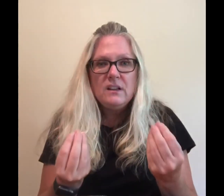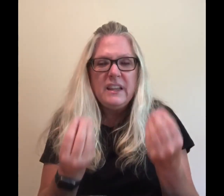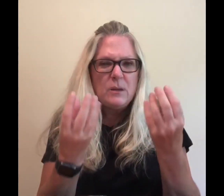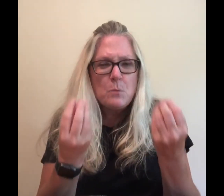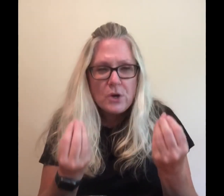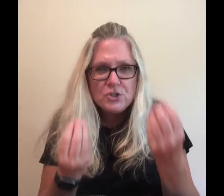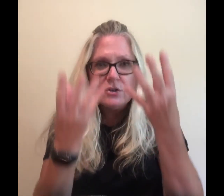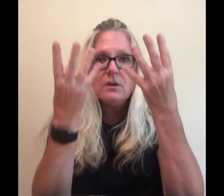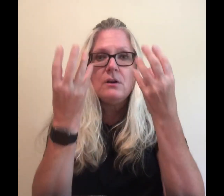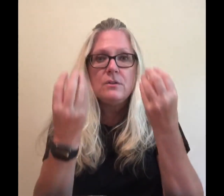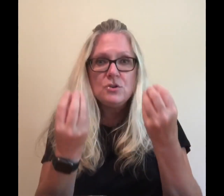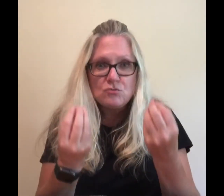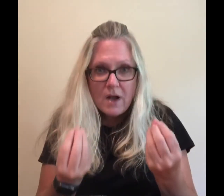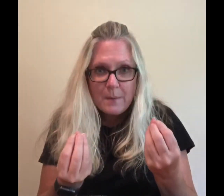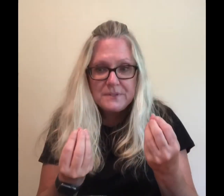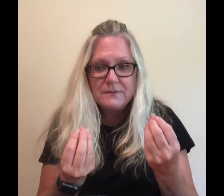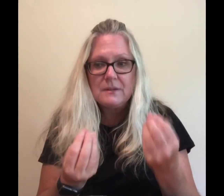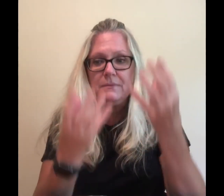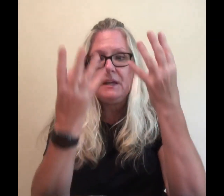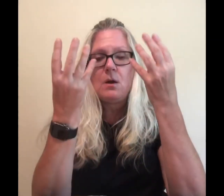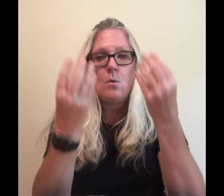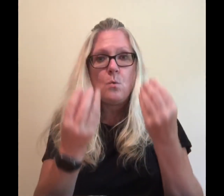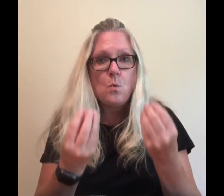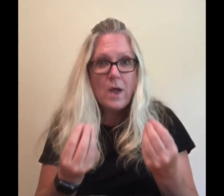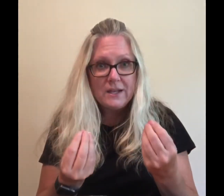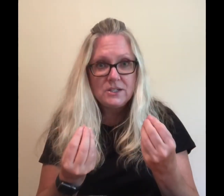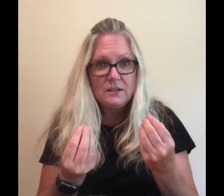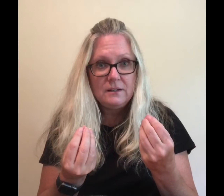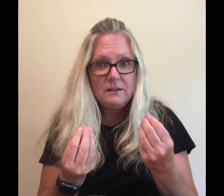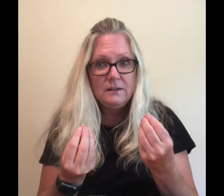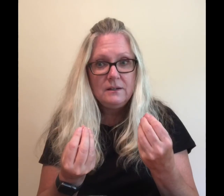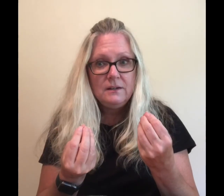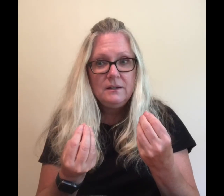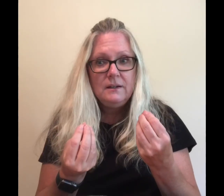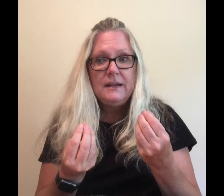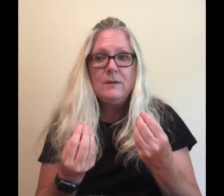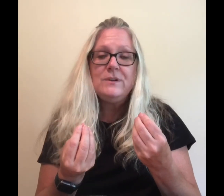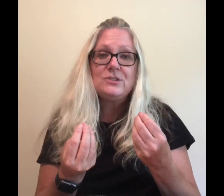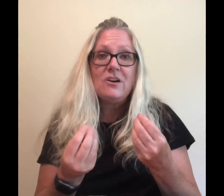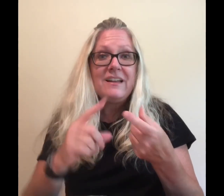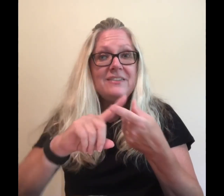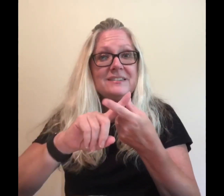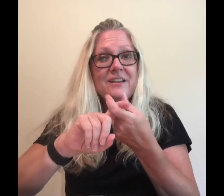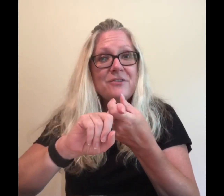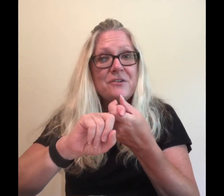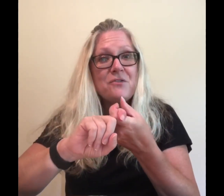the moisture or the drops of something wet. And we saw again the sign for